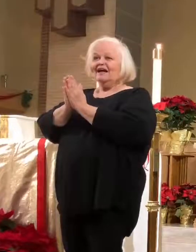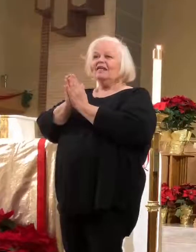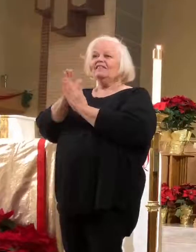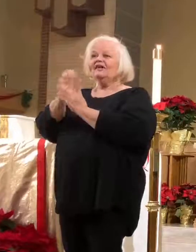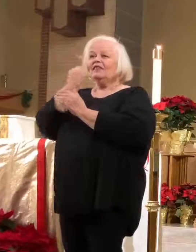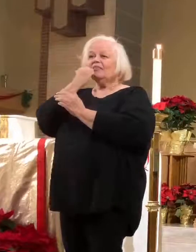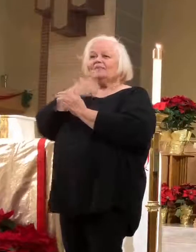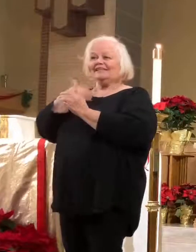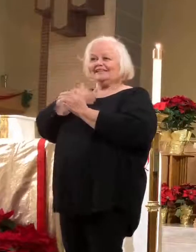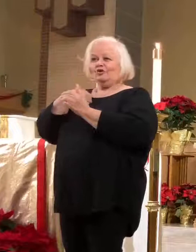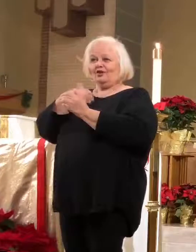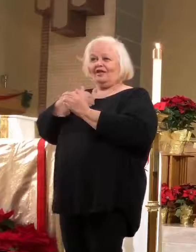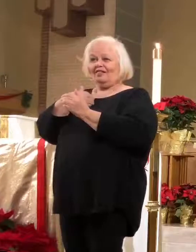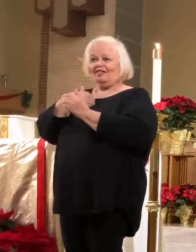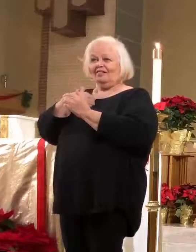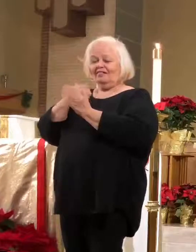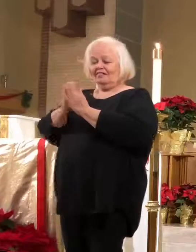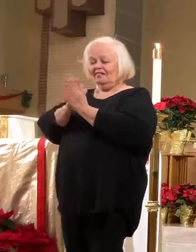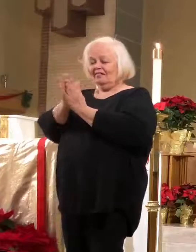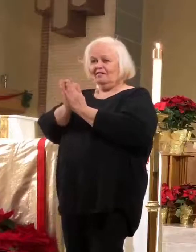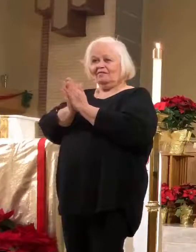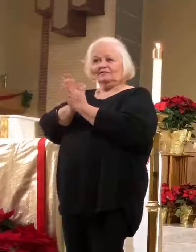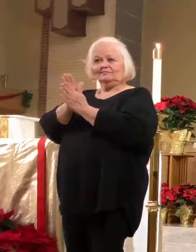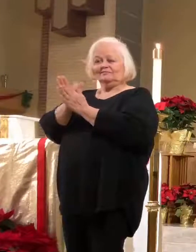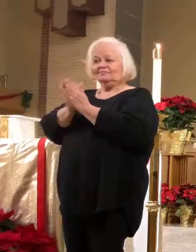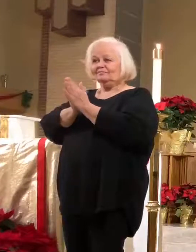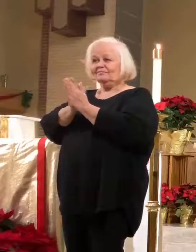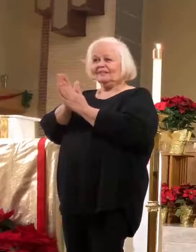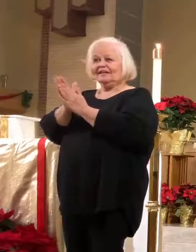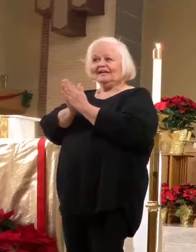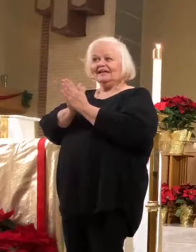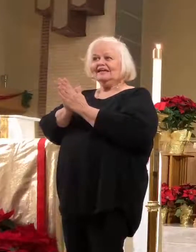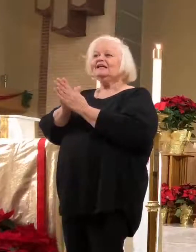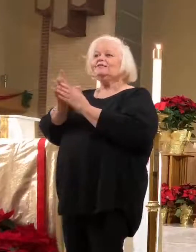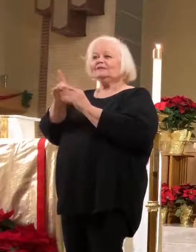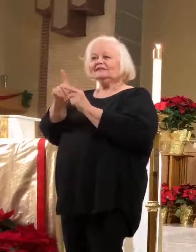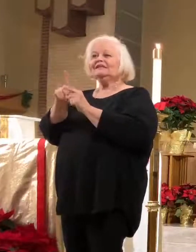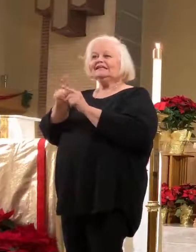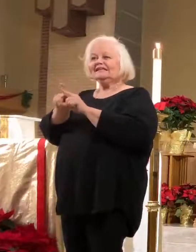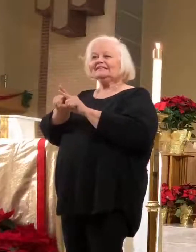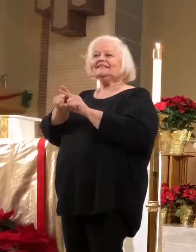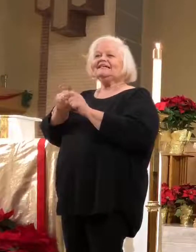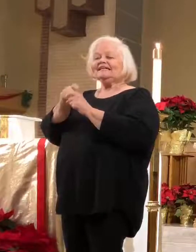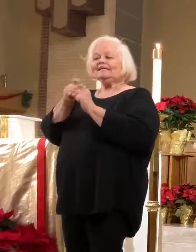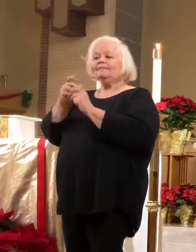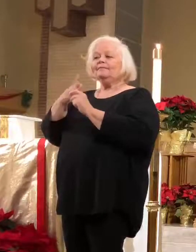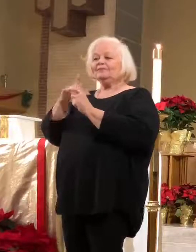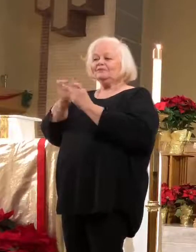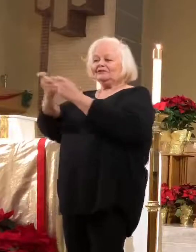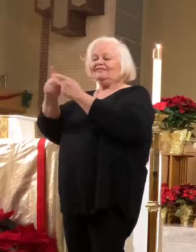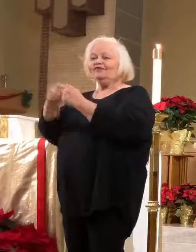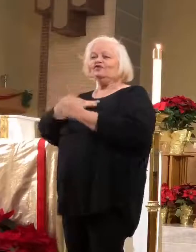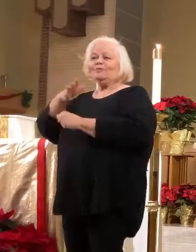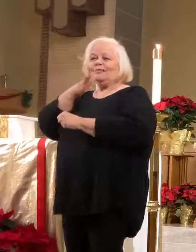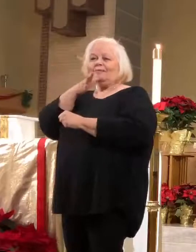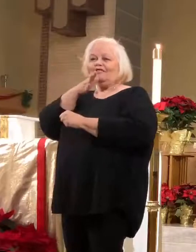around it that I'd eventually give to my mom as her symbol of giving Jesus a priest.